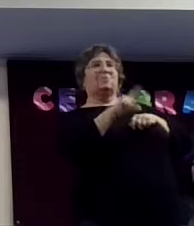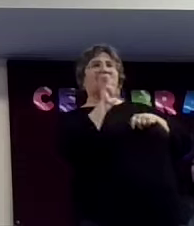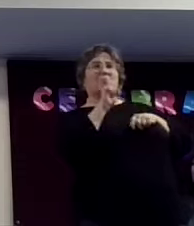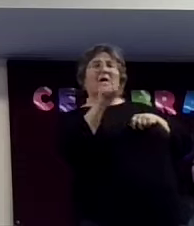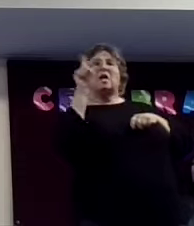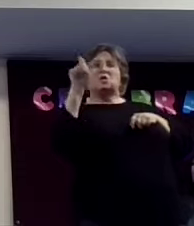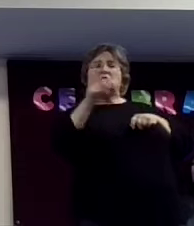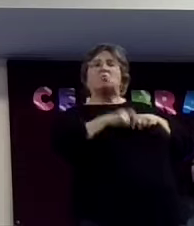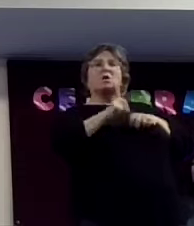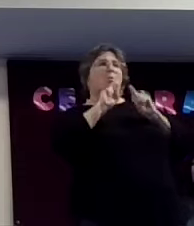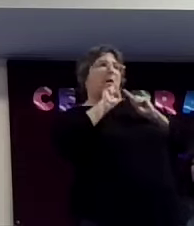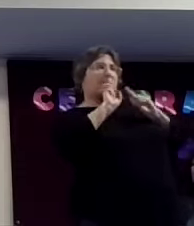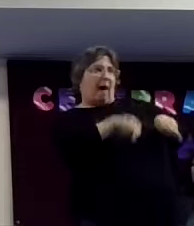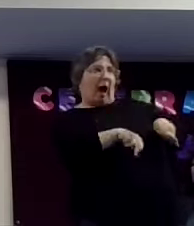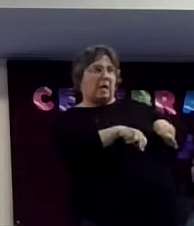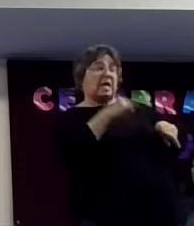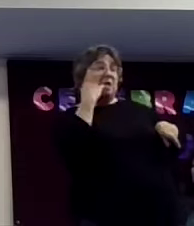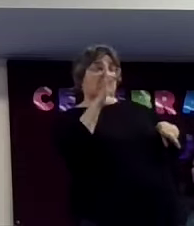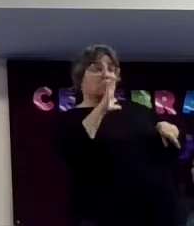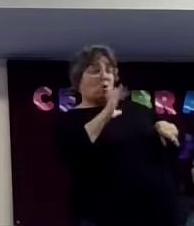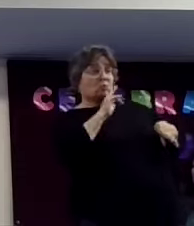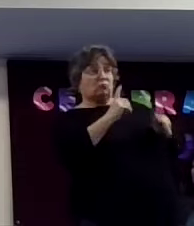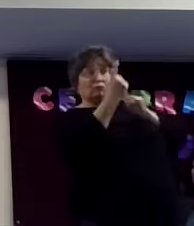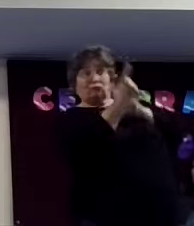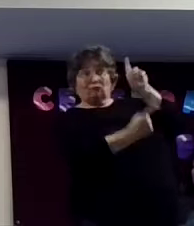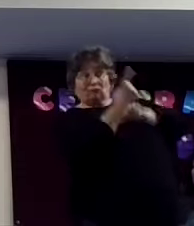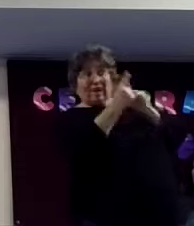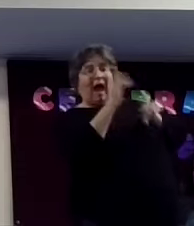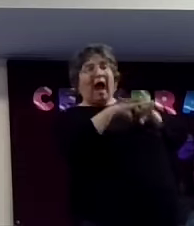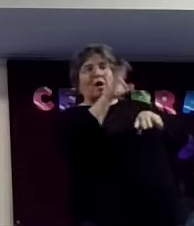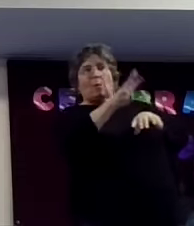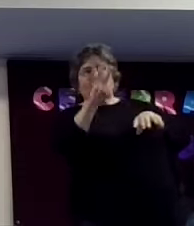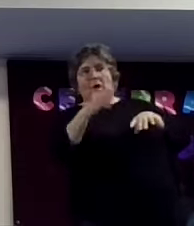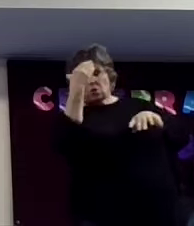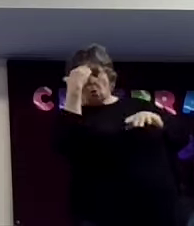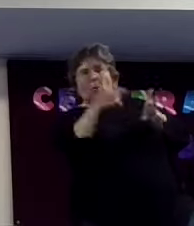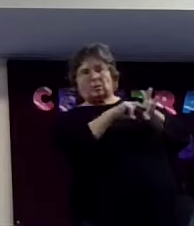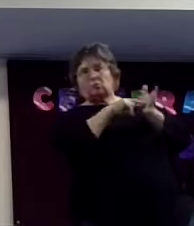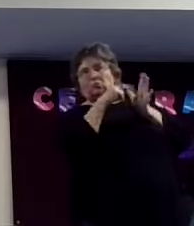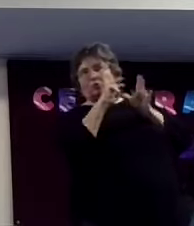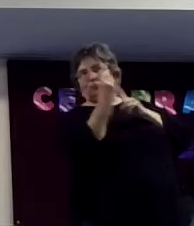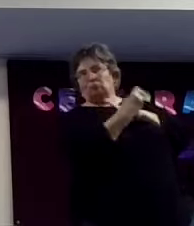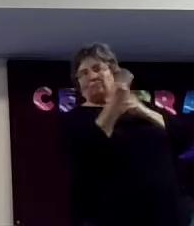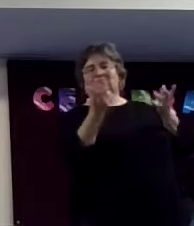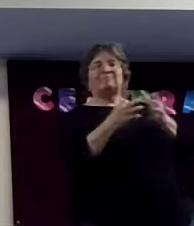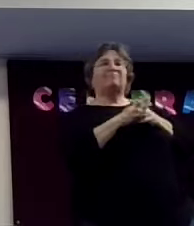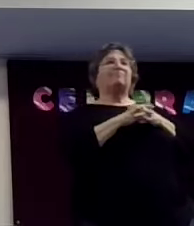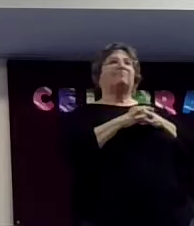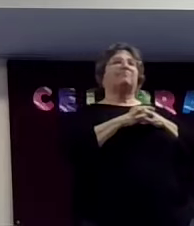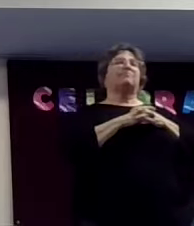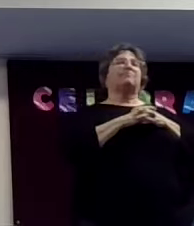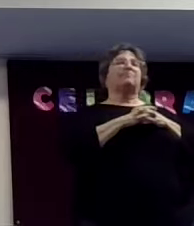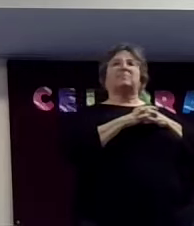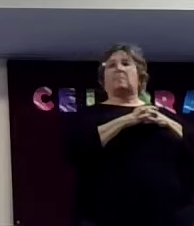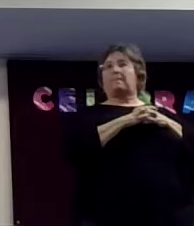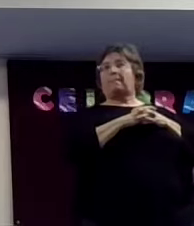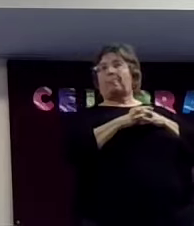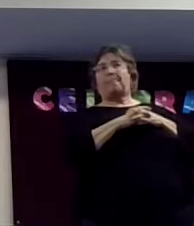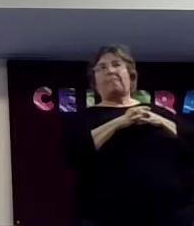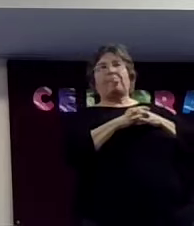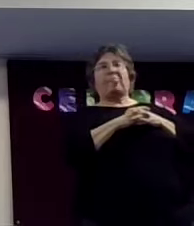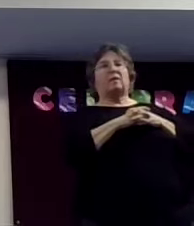that you could respond to if you talk to her in person or you went on her website to know what she stands for. Okay, I'll take